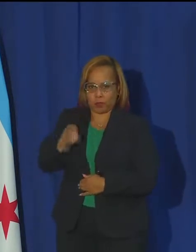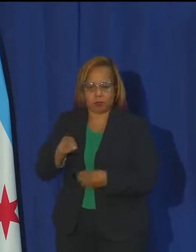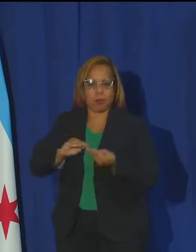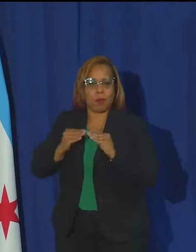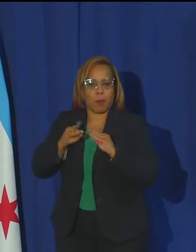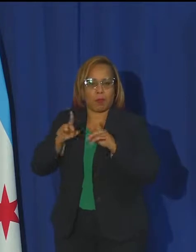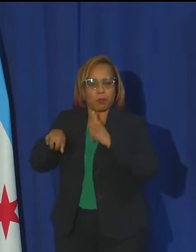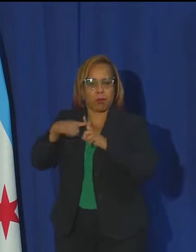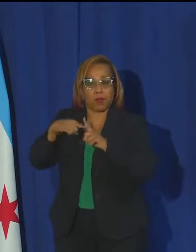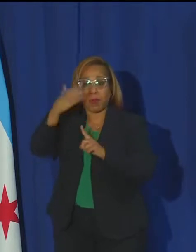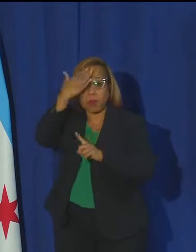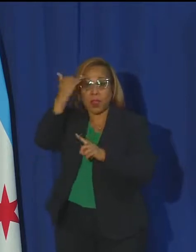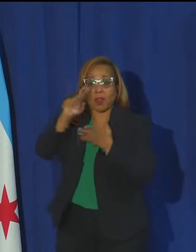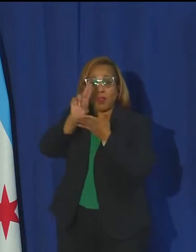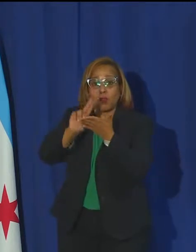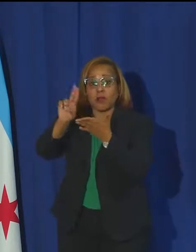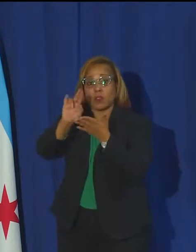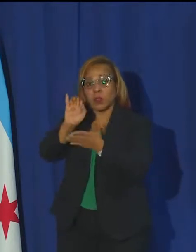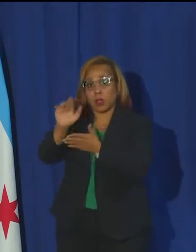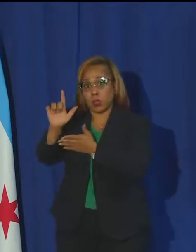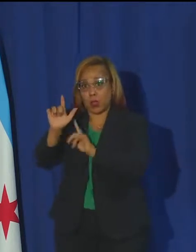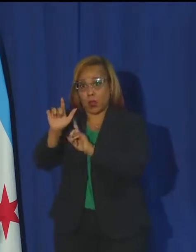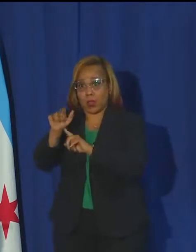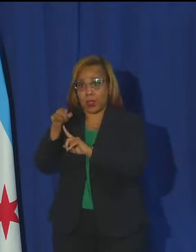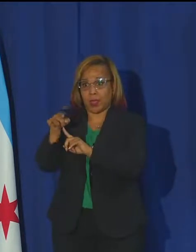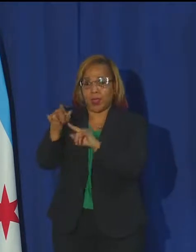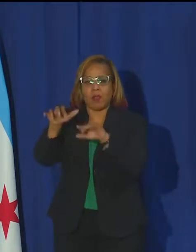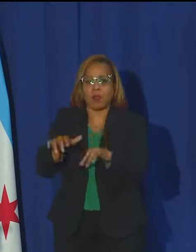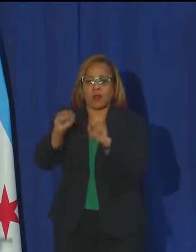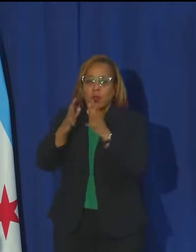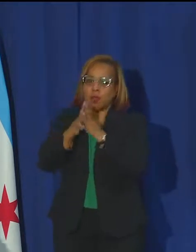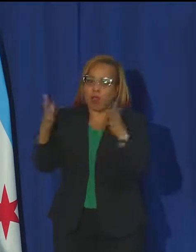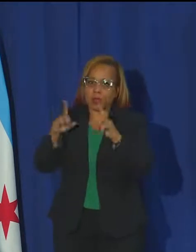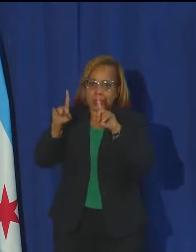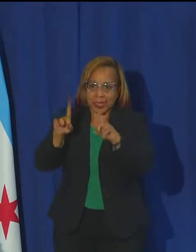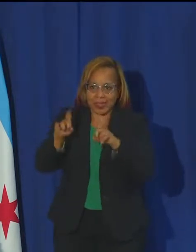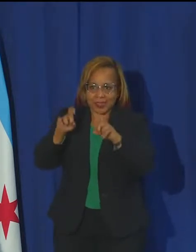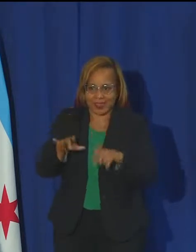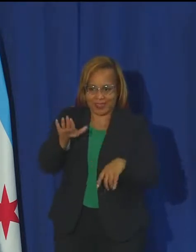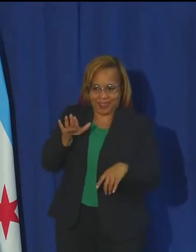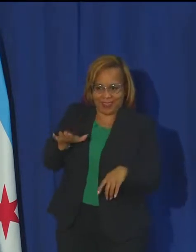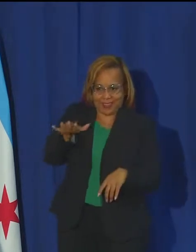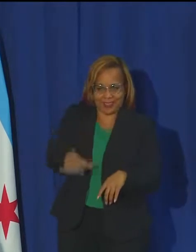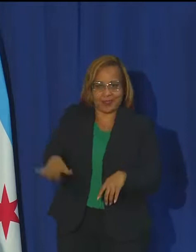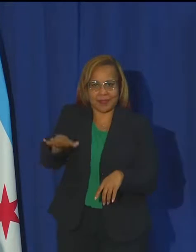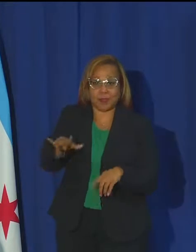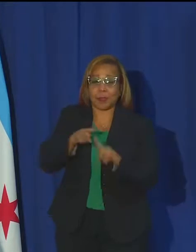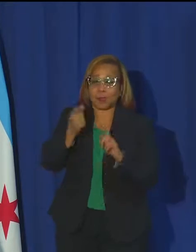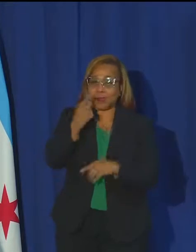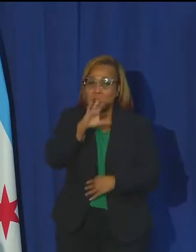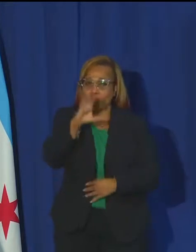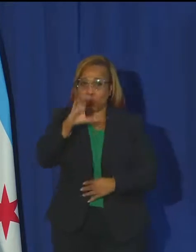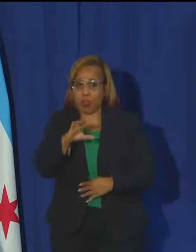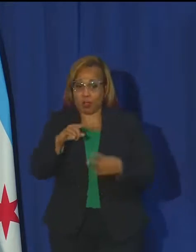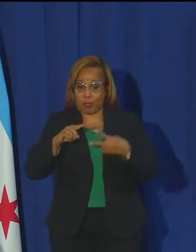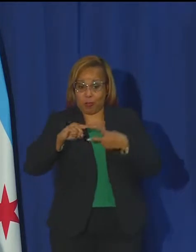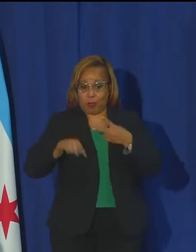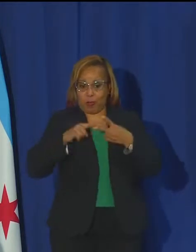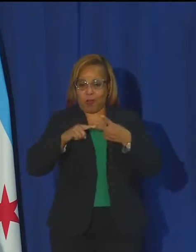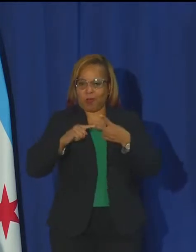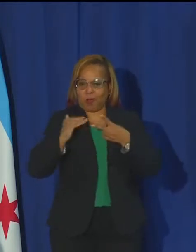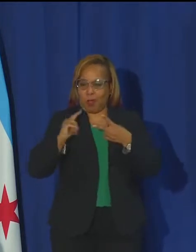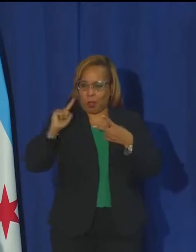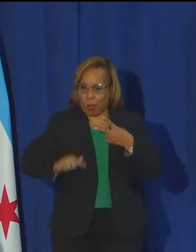positivity, largely because the University of Illinois is doing a lot of testing in that context. But Chicago is next